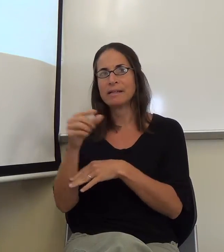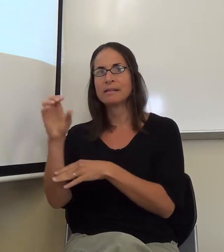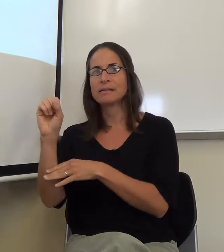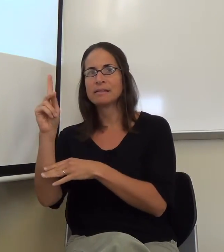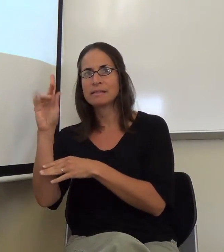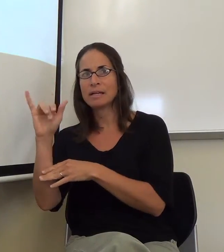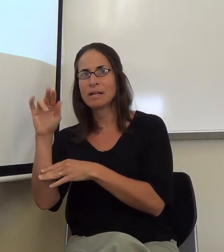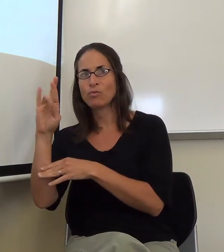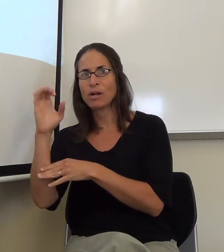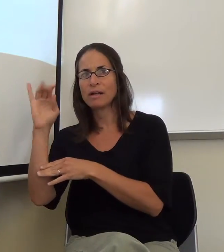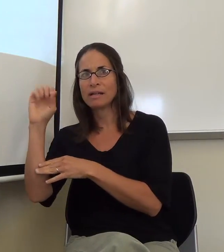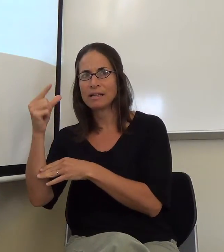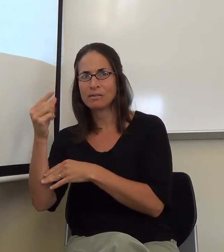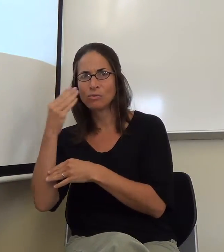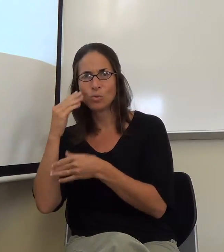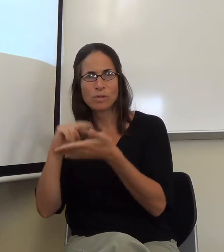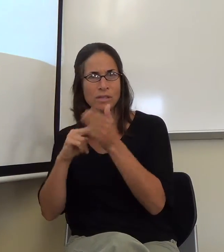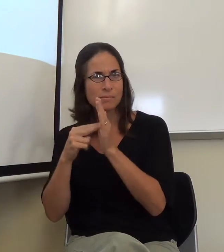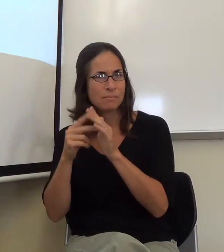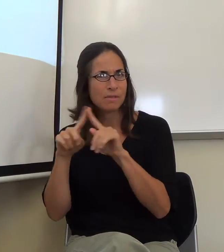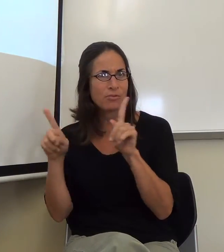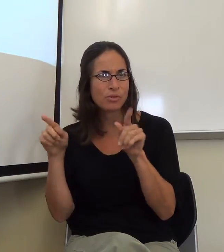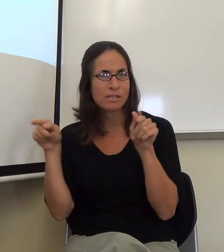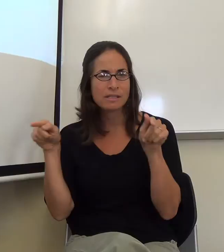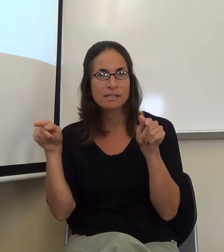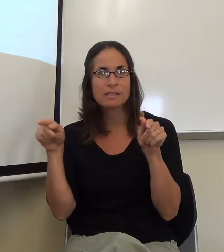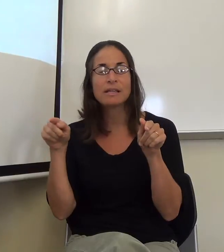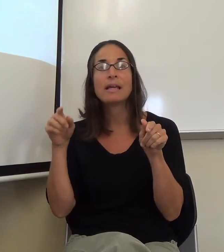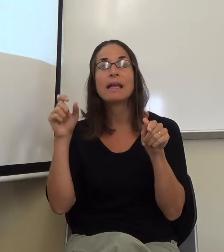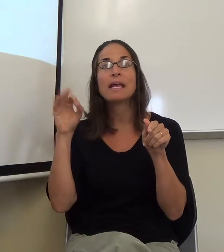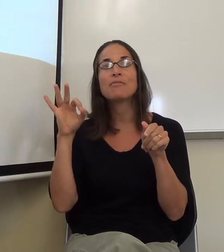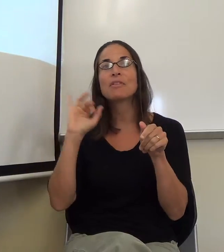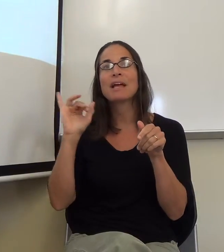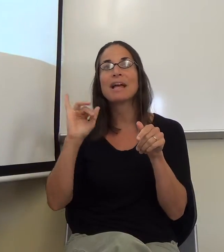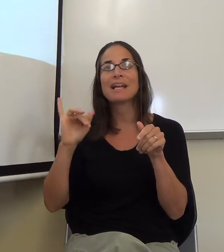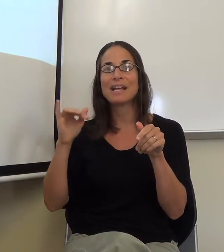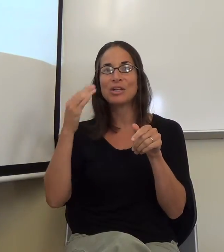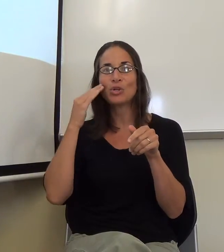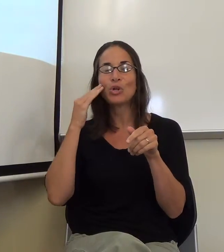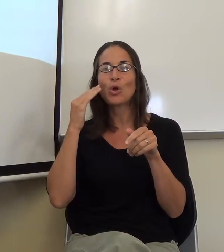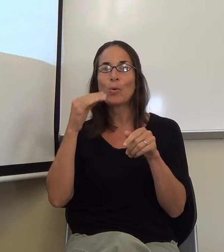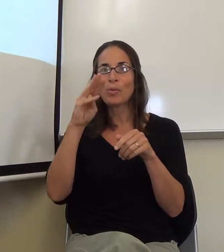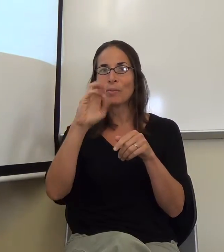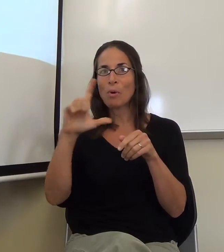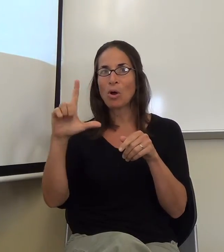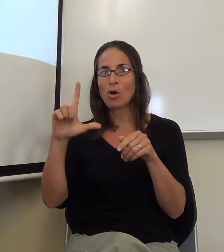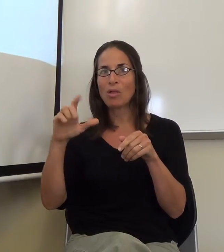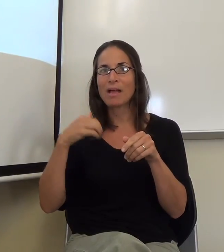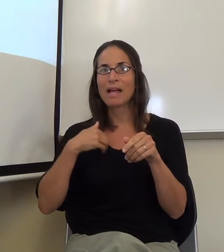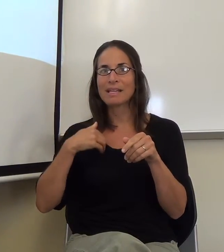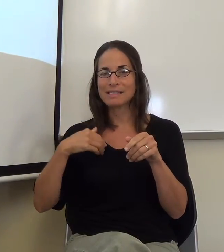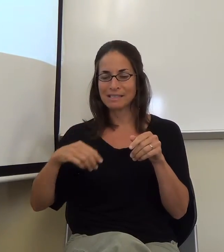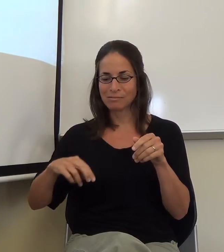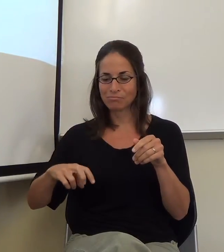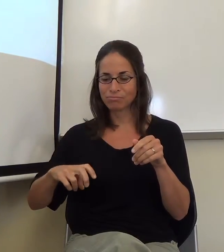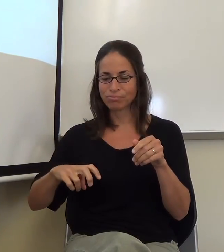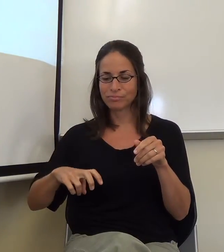Anyone know? If you get on an escalator at a department store or at a mall, how fast do you go up on an escalator?